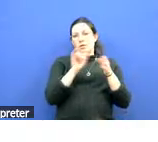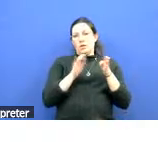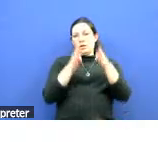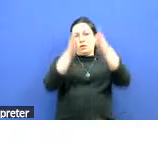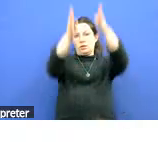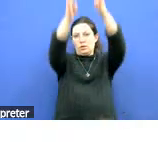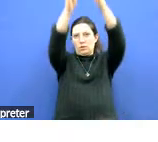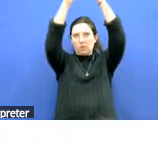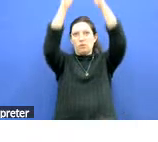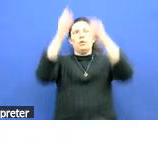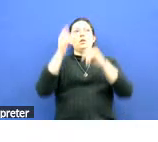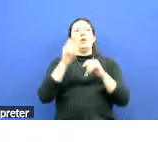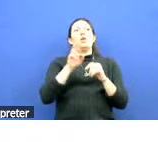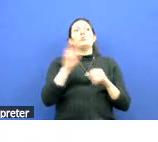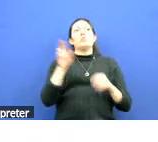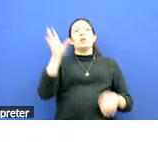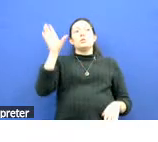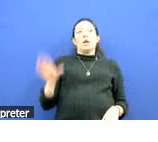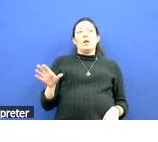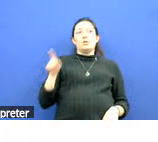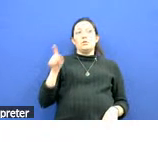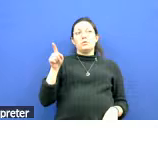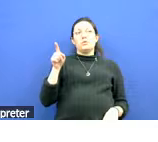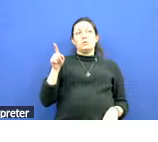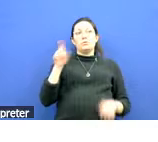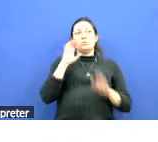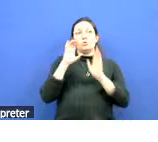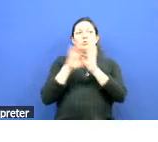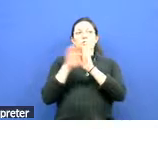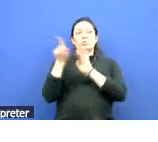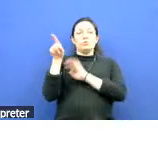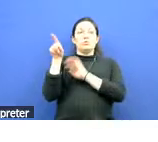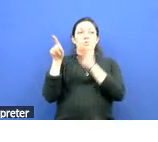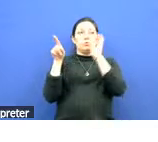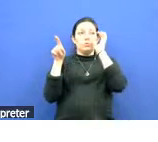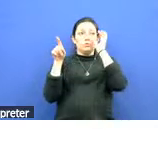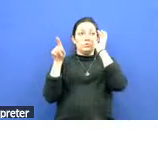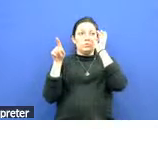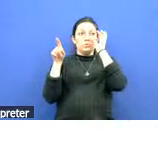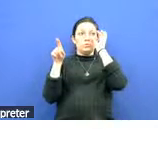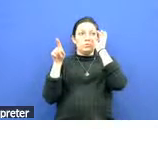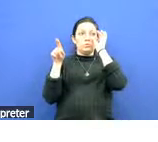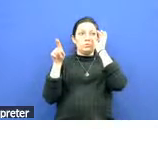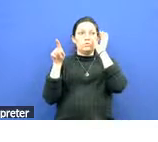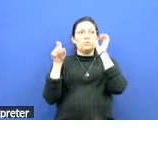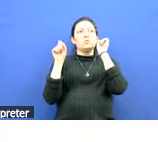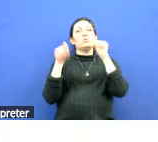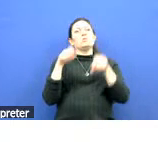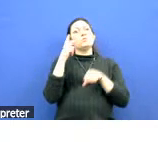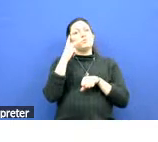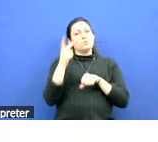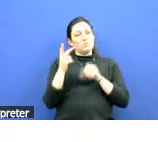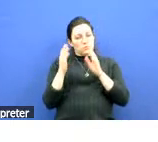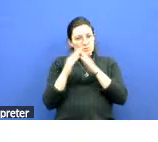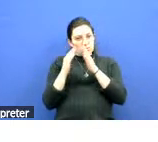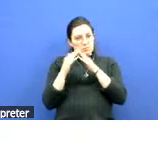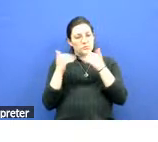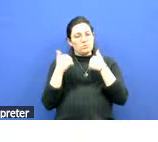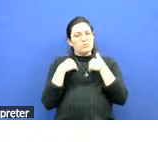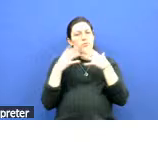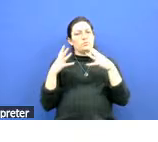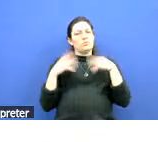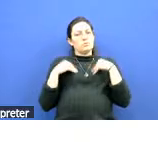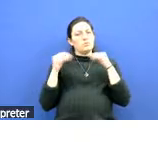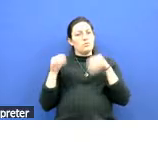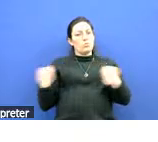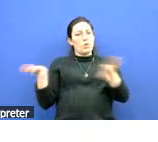right there, this is an opportunity that, as you'll see, the town-owned parcel